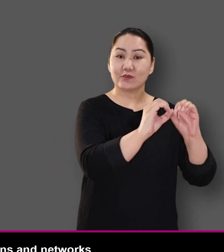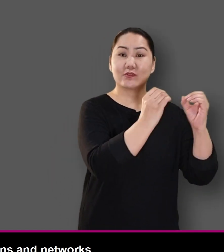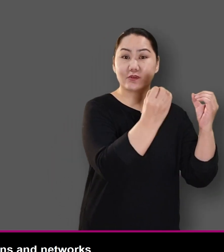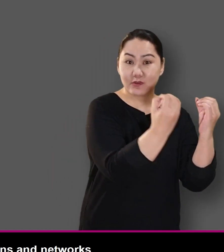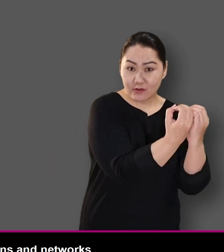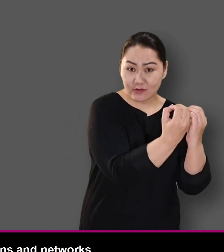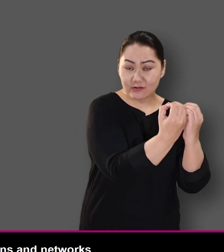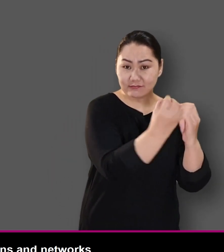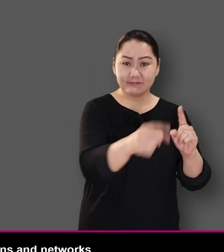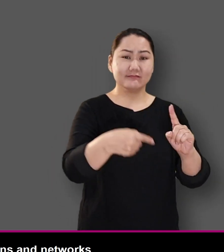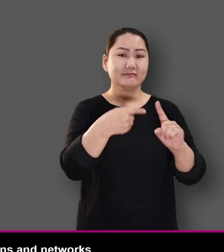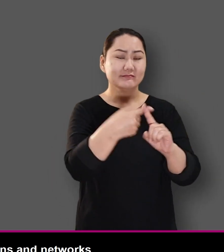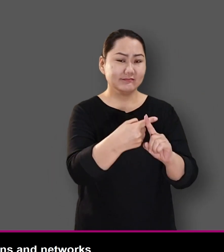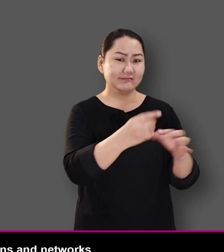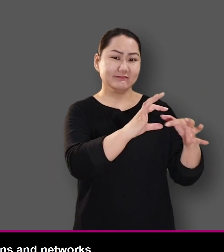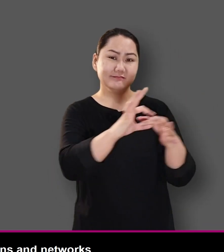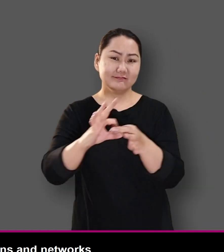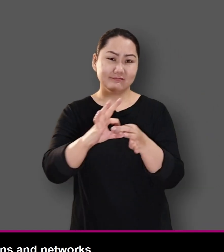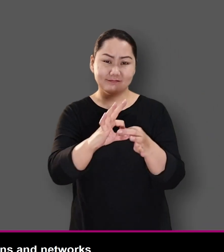organizations, and networks